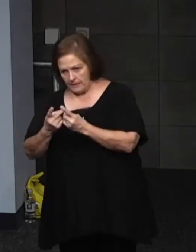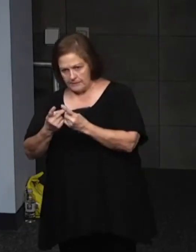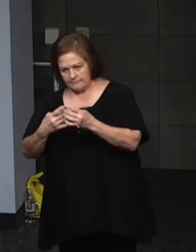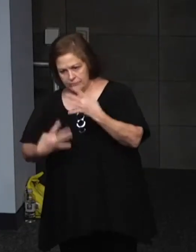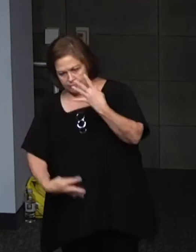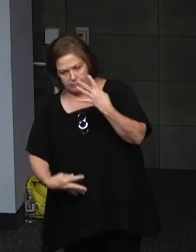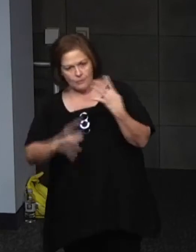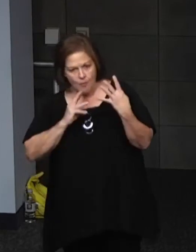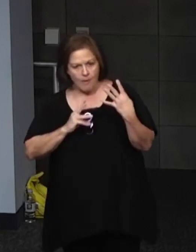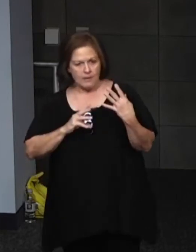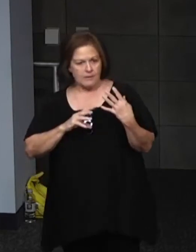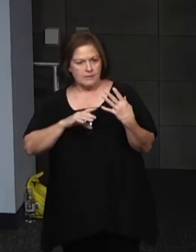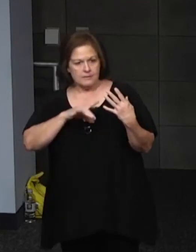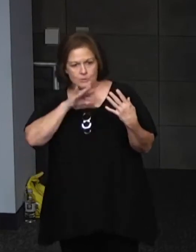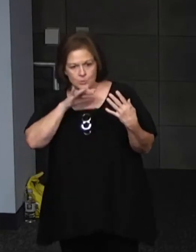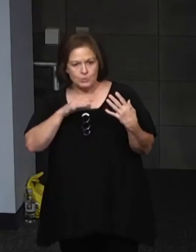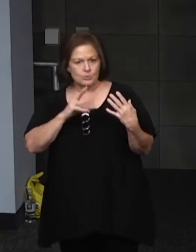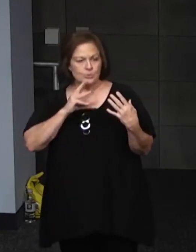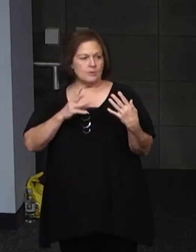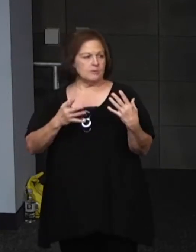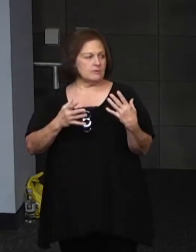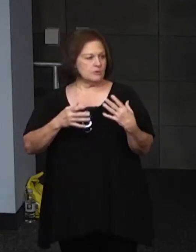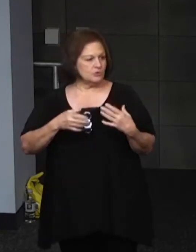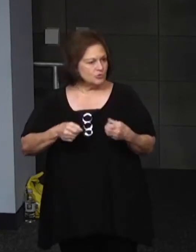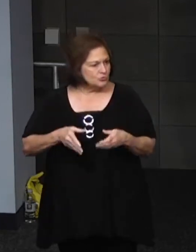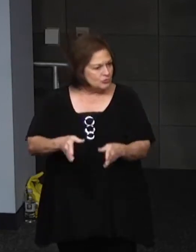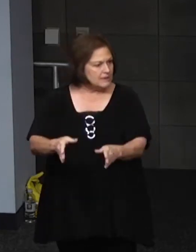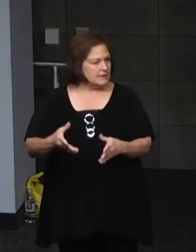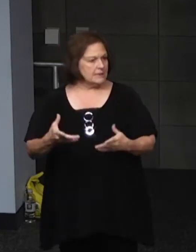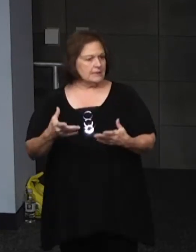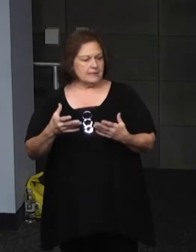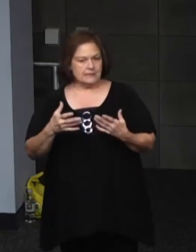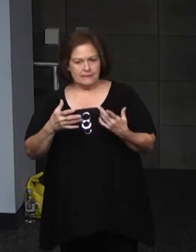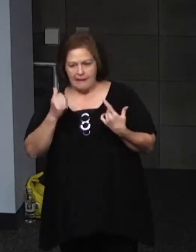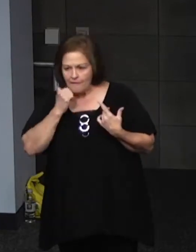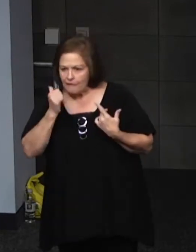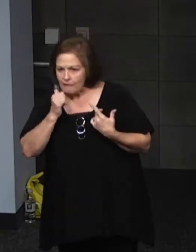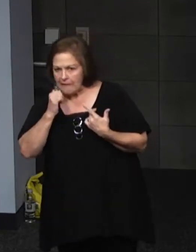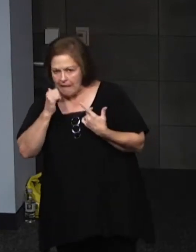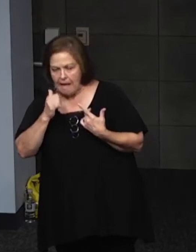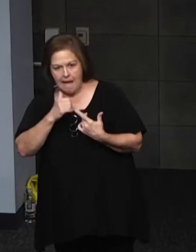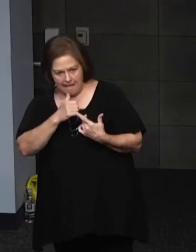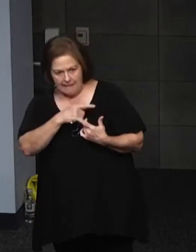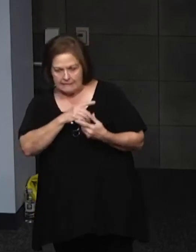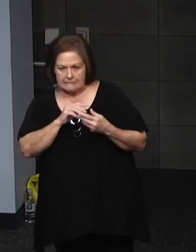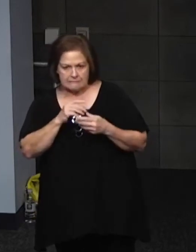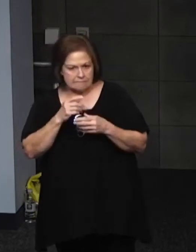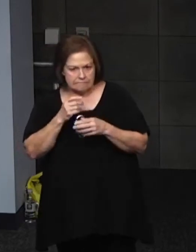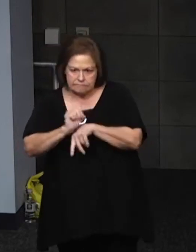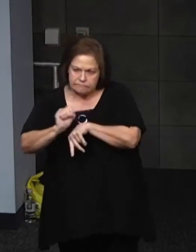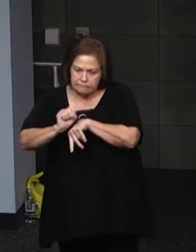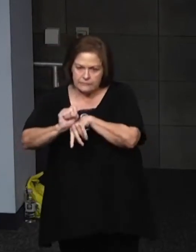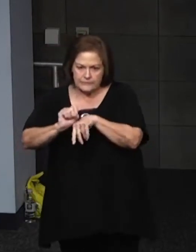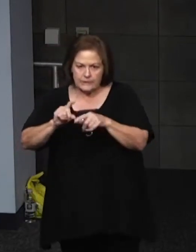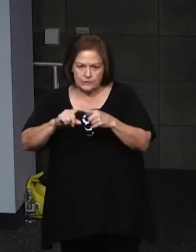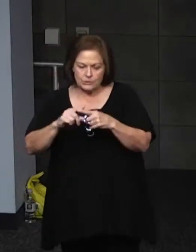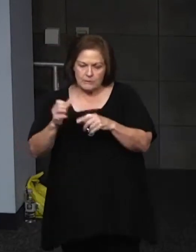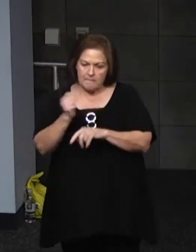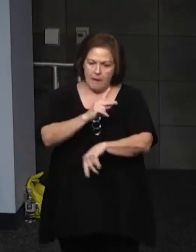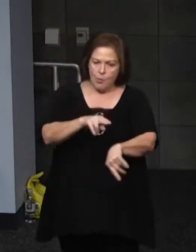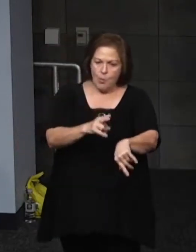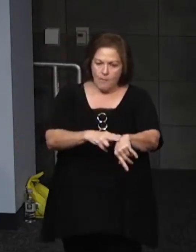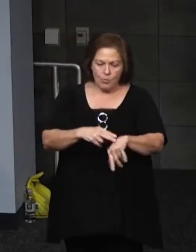water, sewer, streets. So they've been very busy every day, little by little, putting our community back together. So for his update, Mr. Mark Drews.